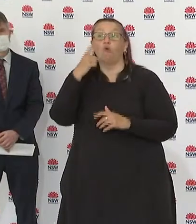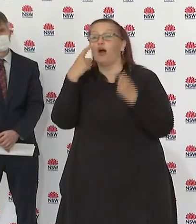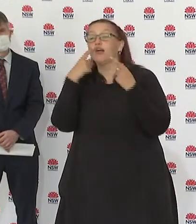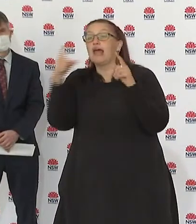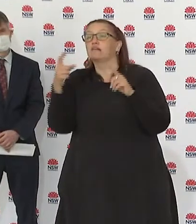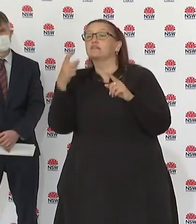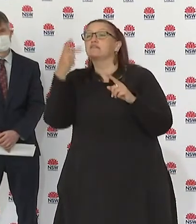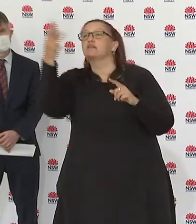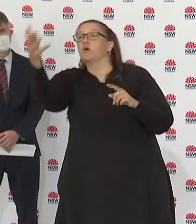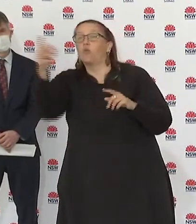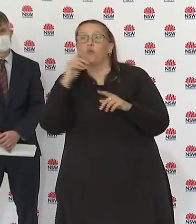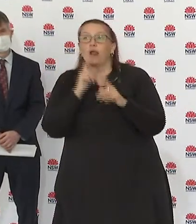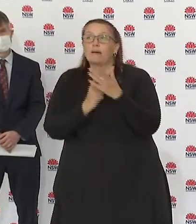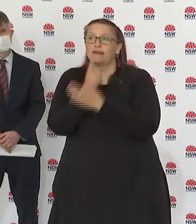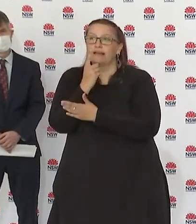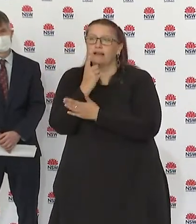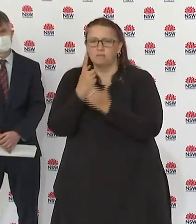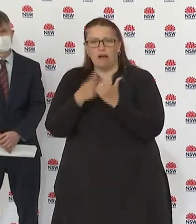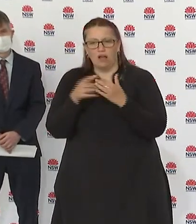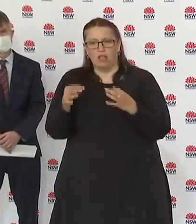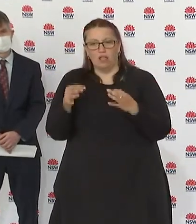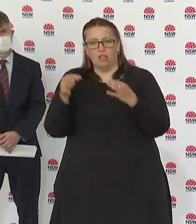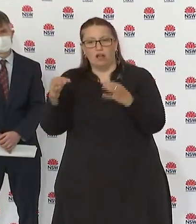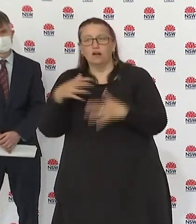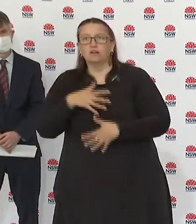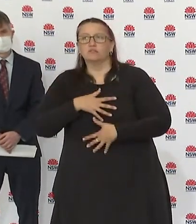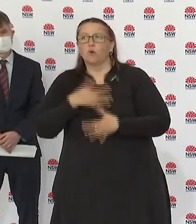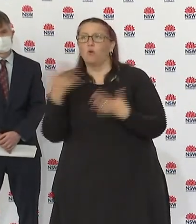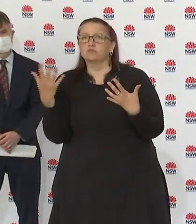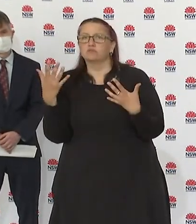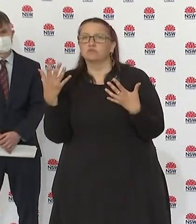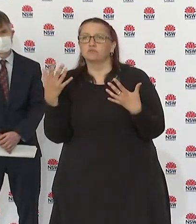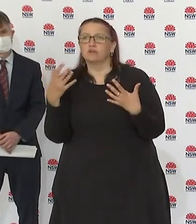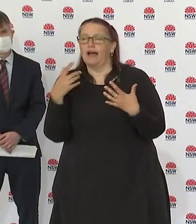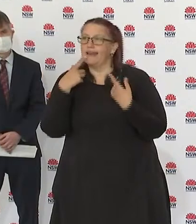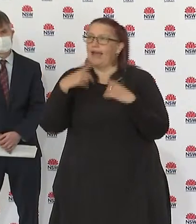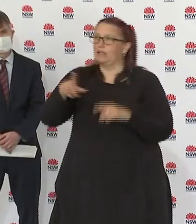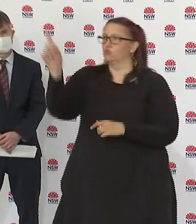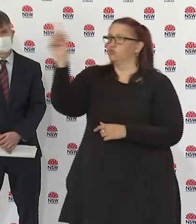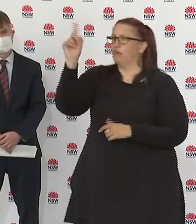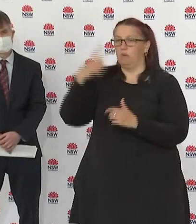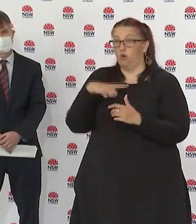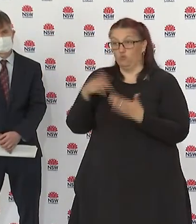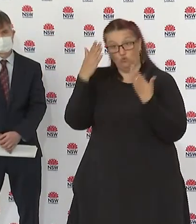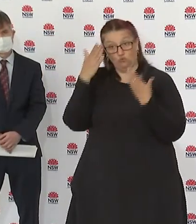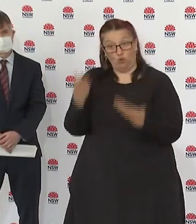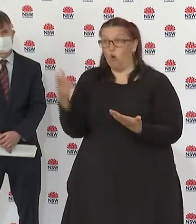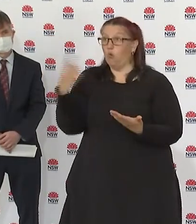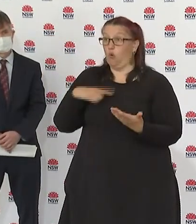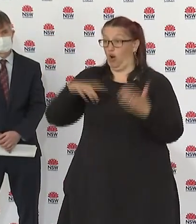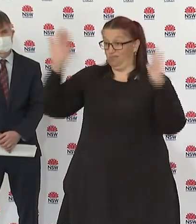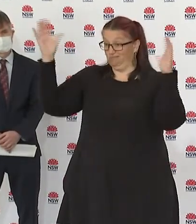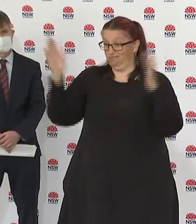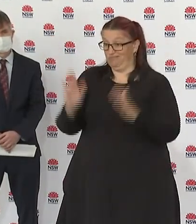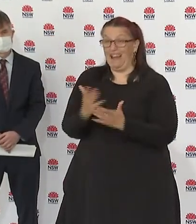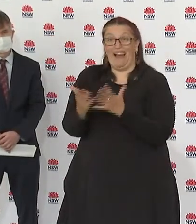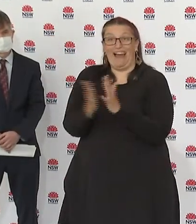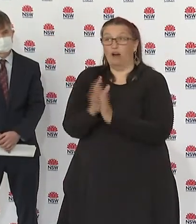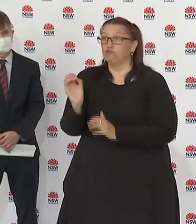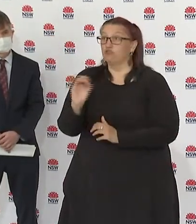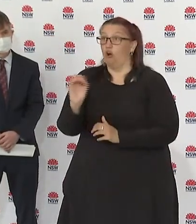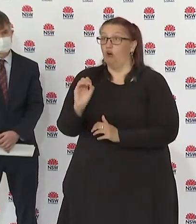is part of the reason for the delay in announcing that because you don't know what's going to work to bring that number down to 0? Do you know what's going to